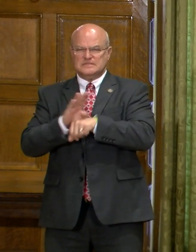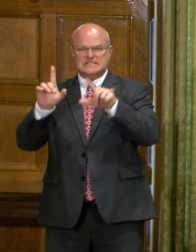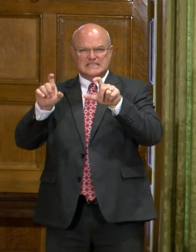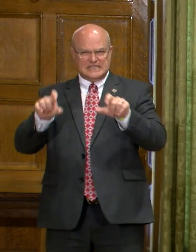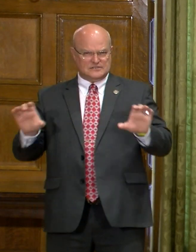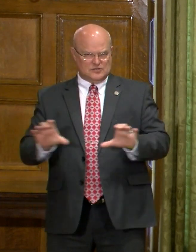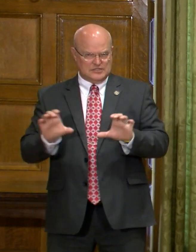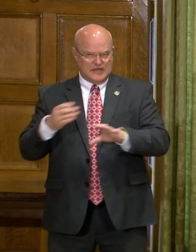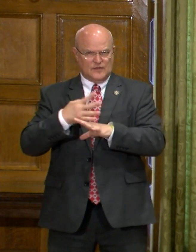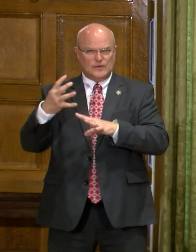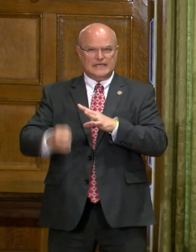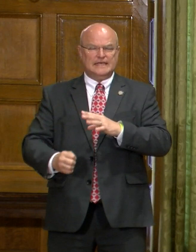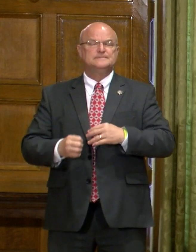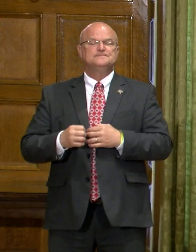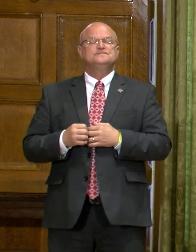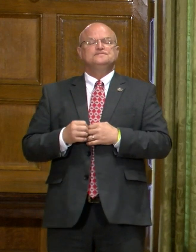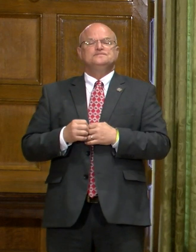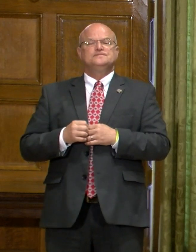are done.